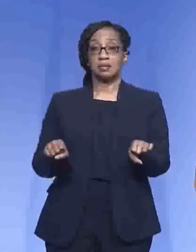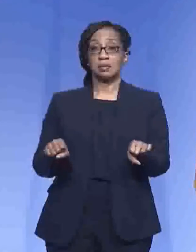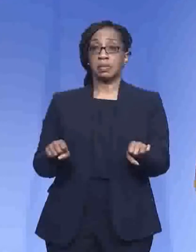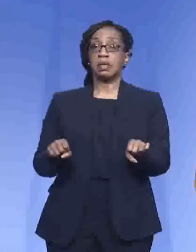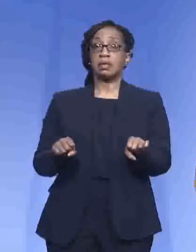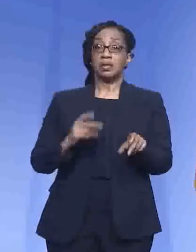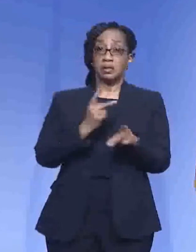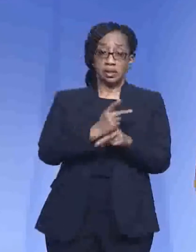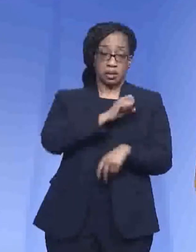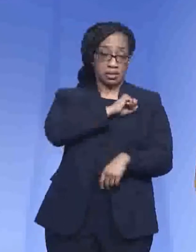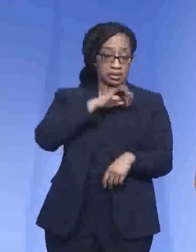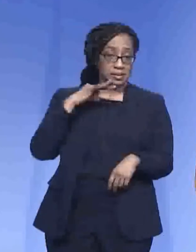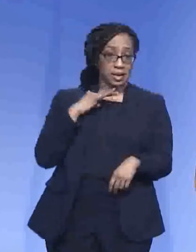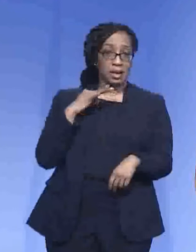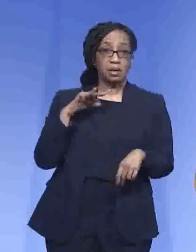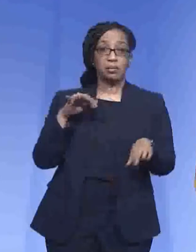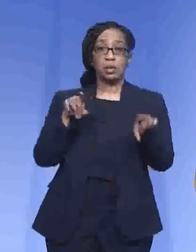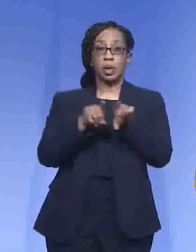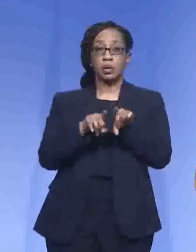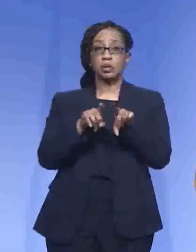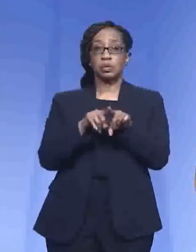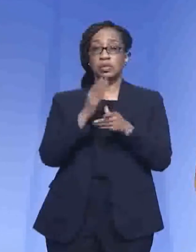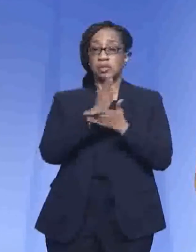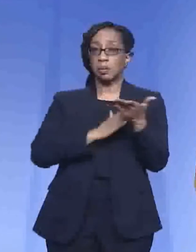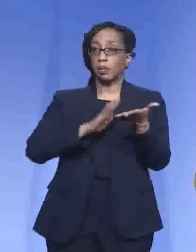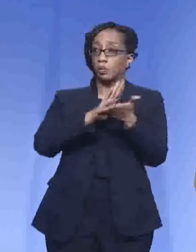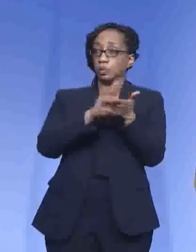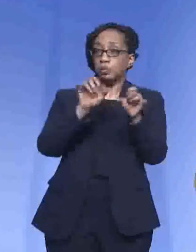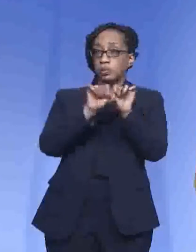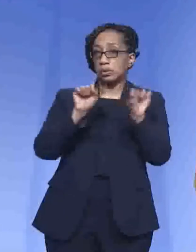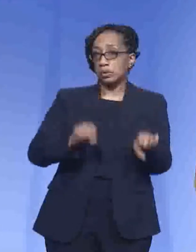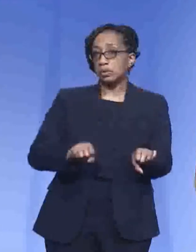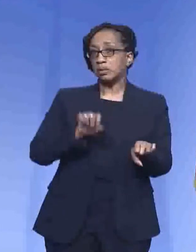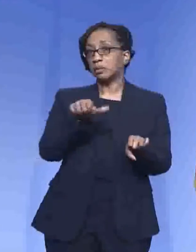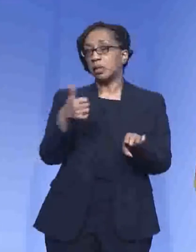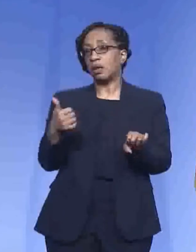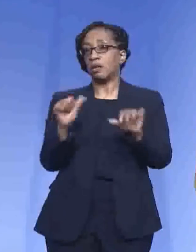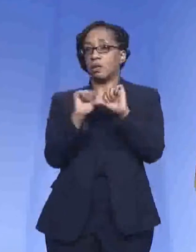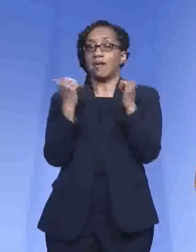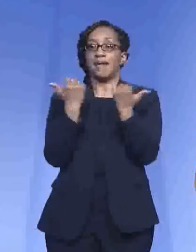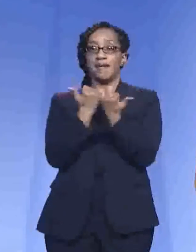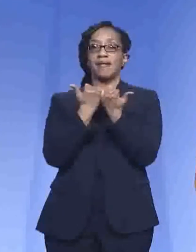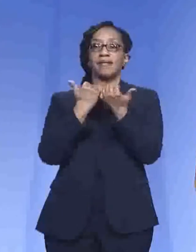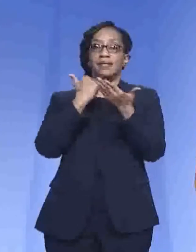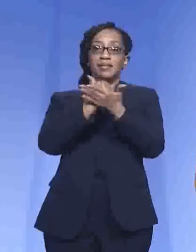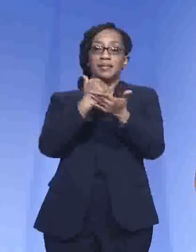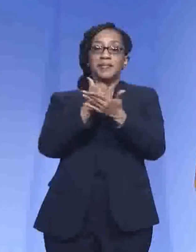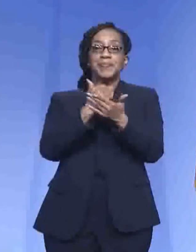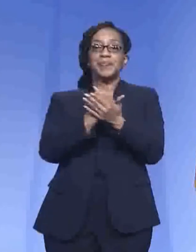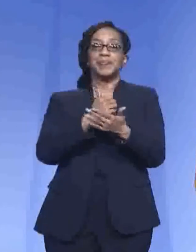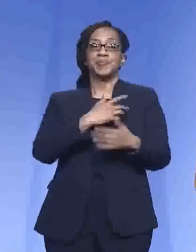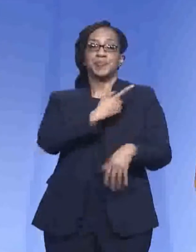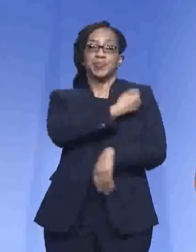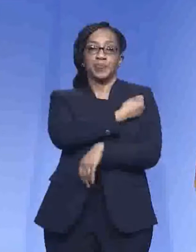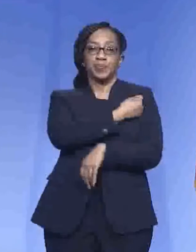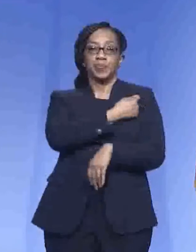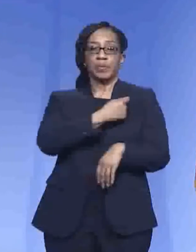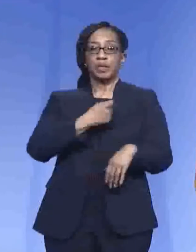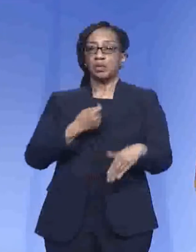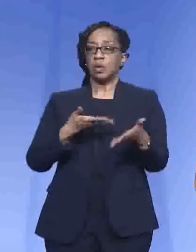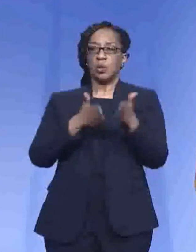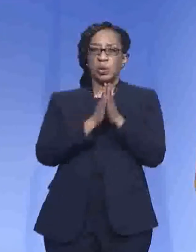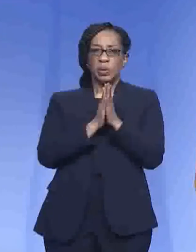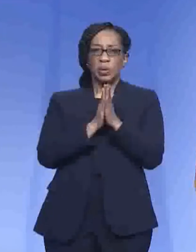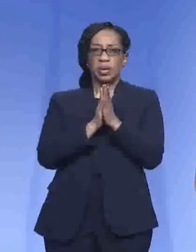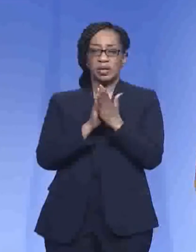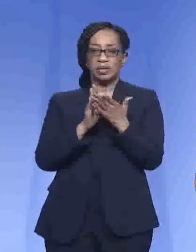only their staffs, but they have also made agreements with some of the school systems and other agencies to administer vaccines for them. So they make a request. 1